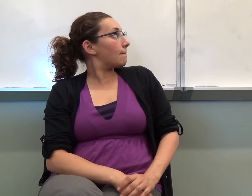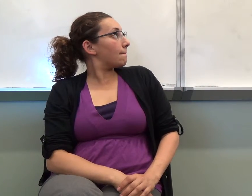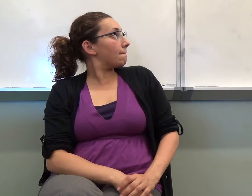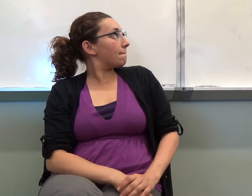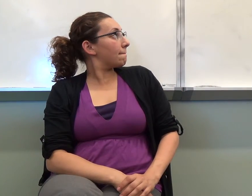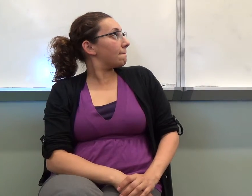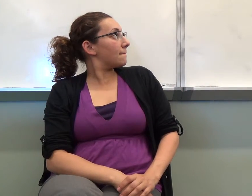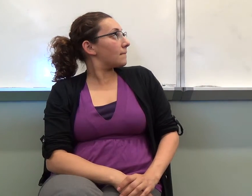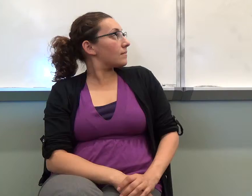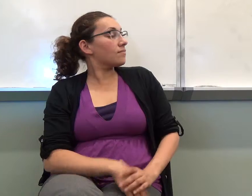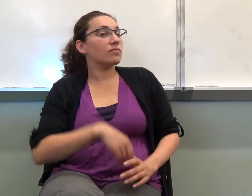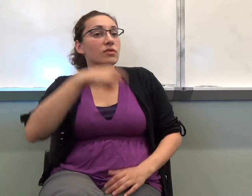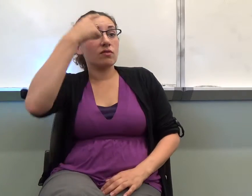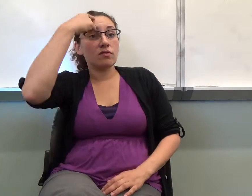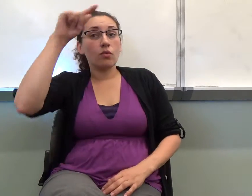for large amounts of data.